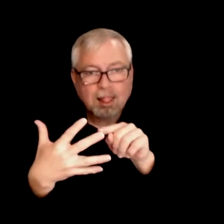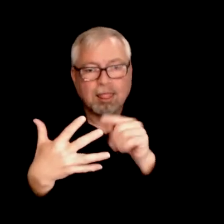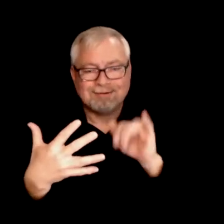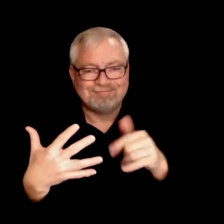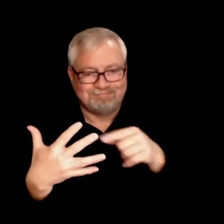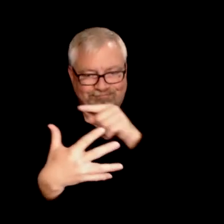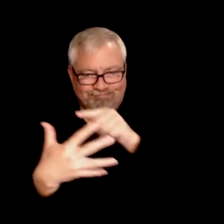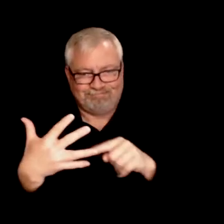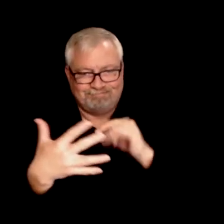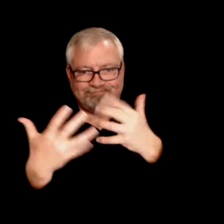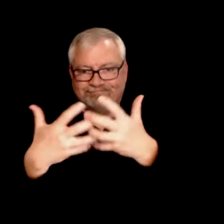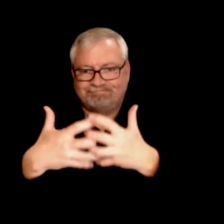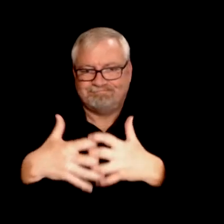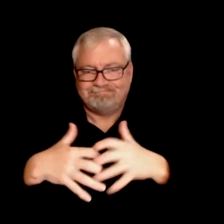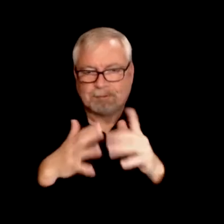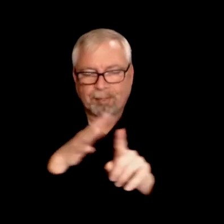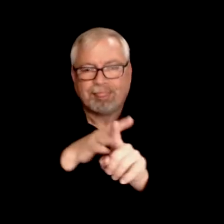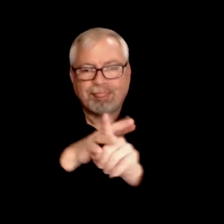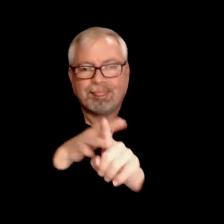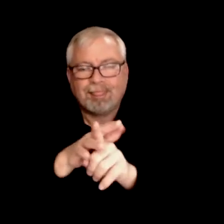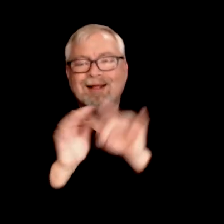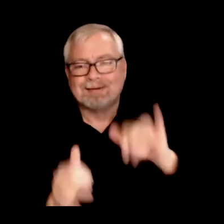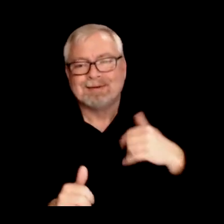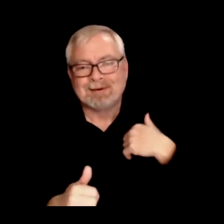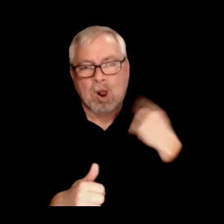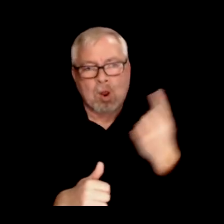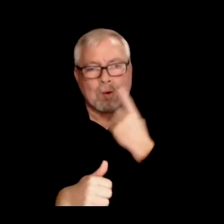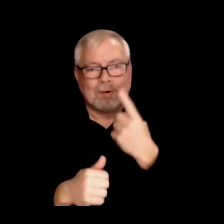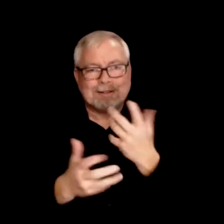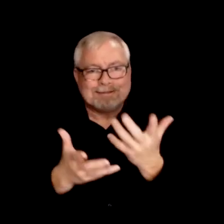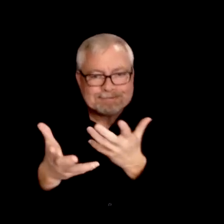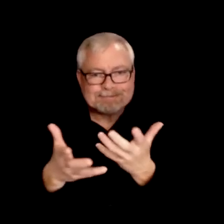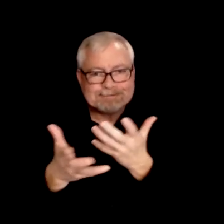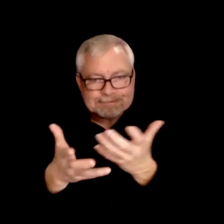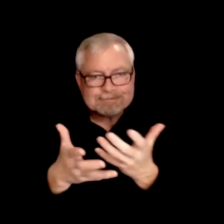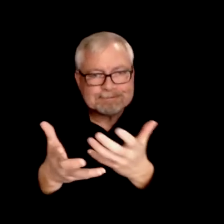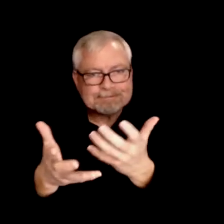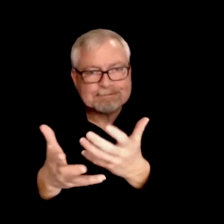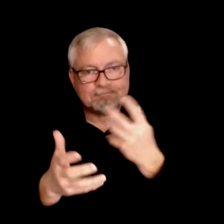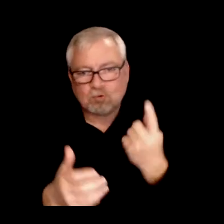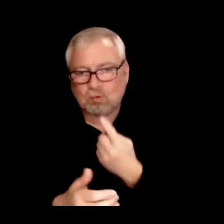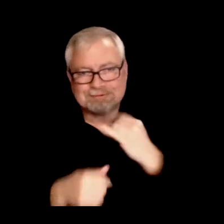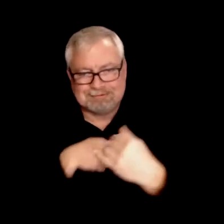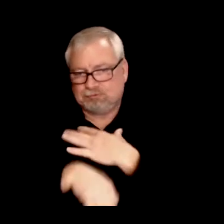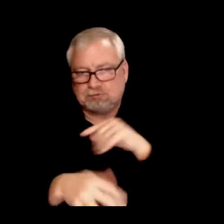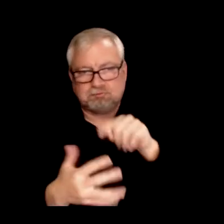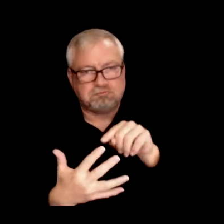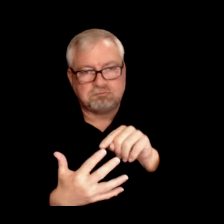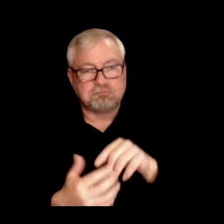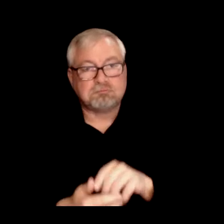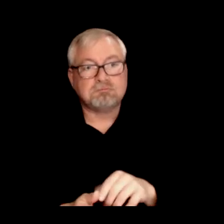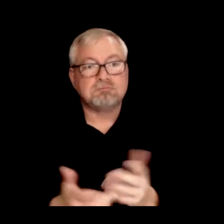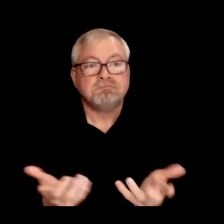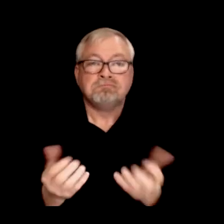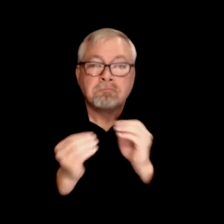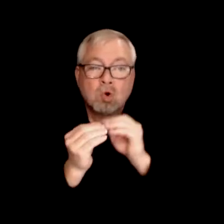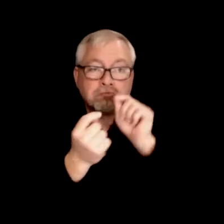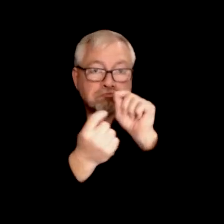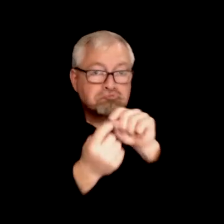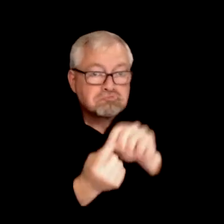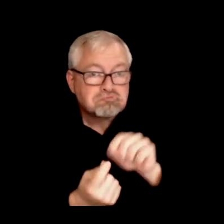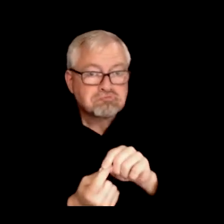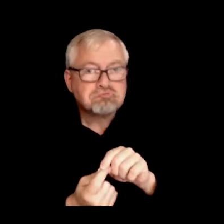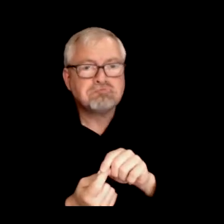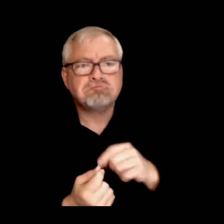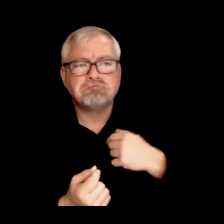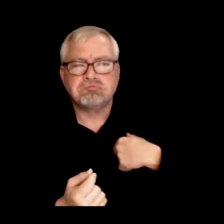has been a factor. But I think I could refer you, if you're interested in more detail, to Dr. Sarah Lim or Dr. Ruth Linfield, who've